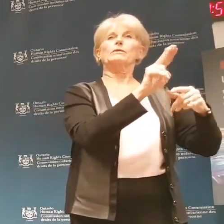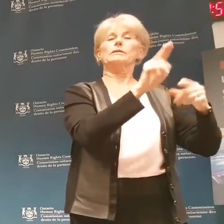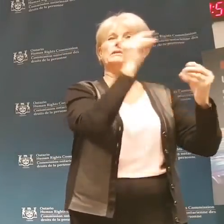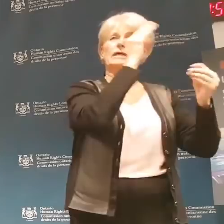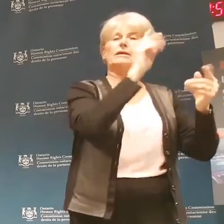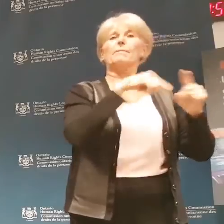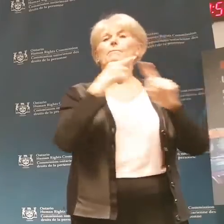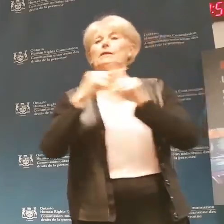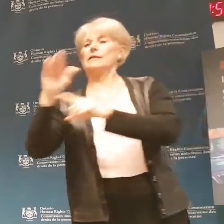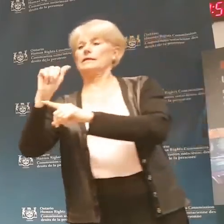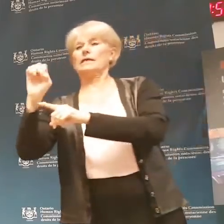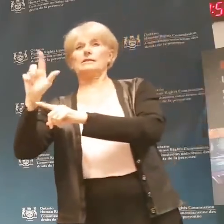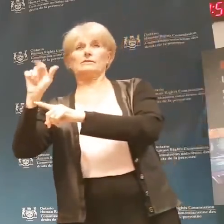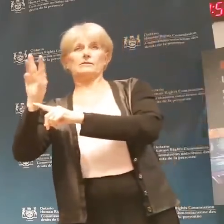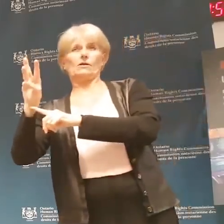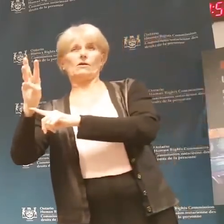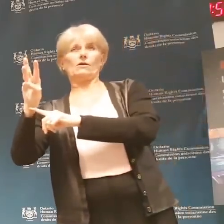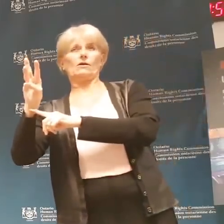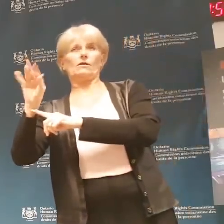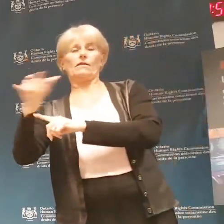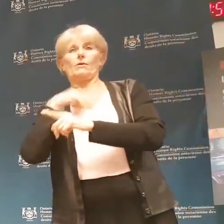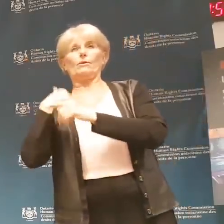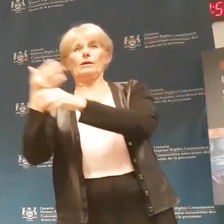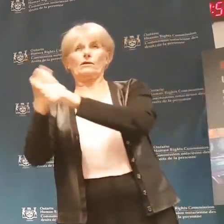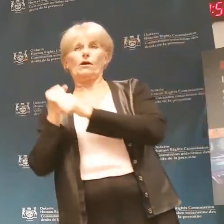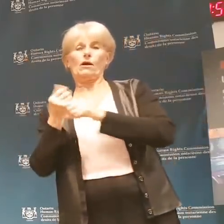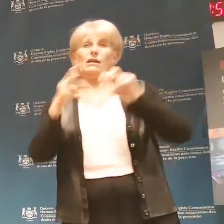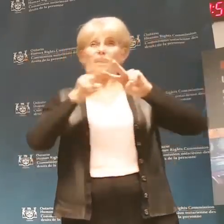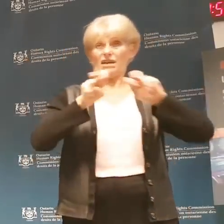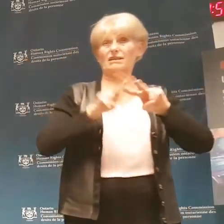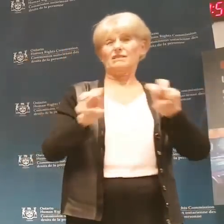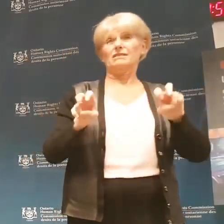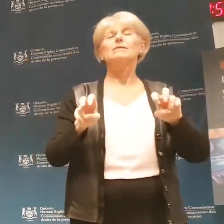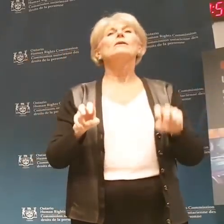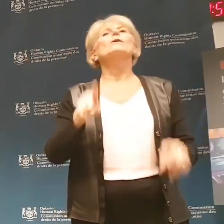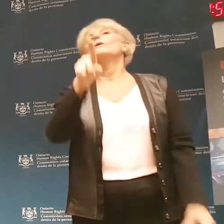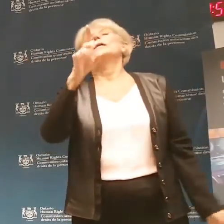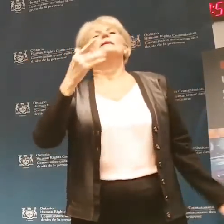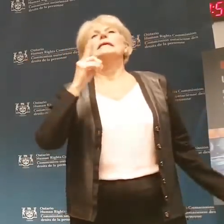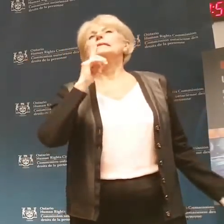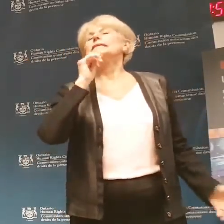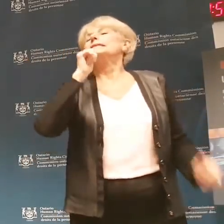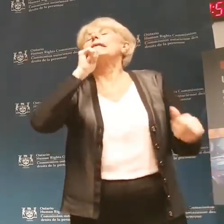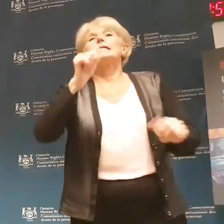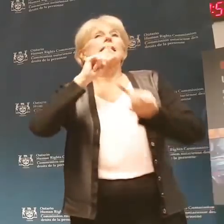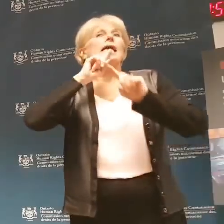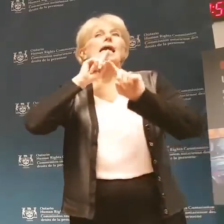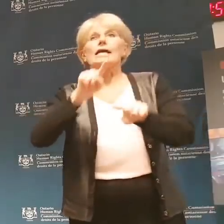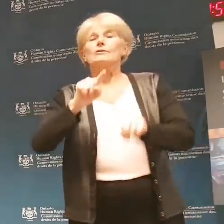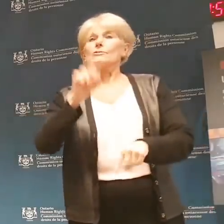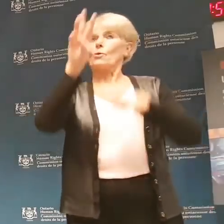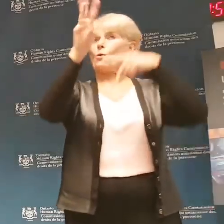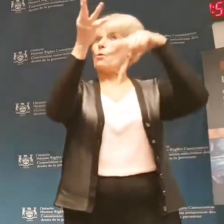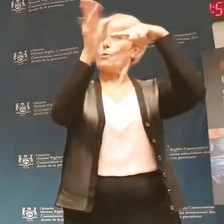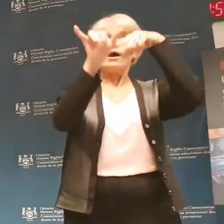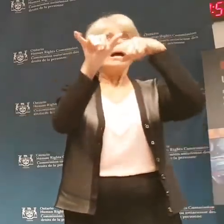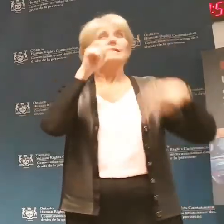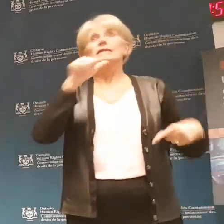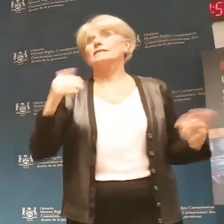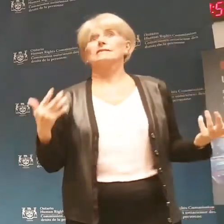the case law that we've obtained and analyzed. It doesn't really answer the question of